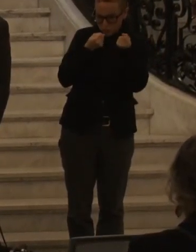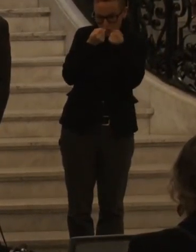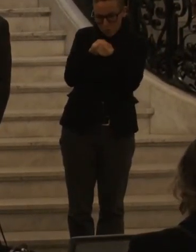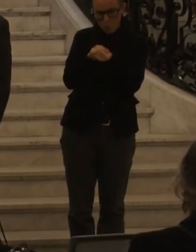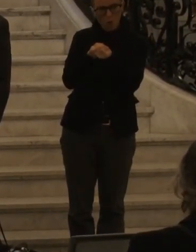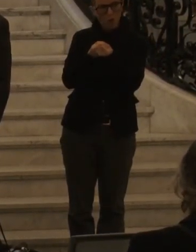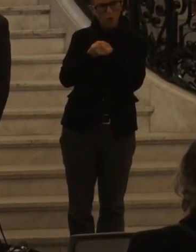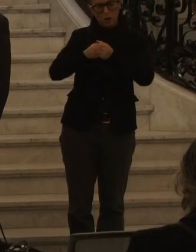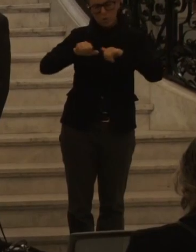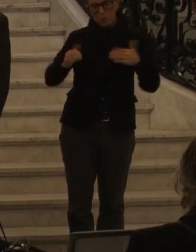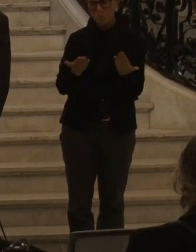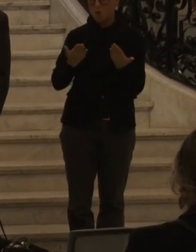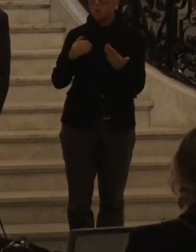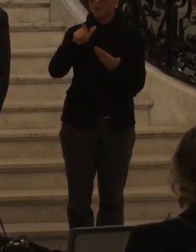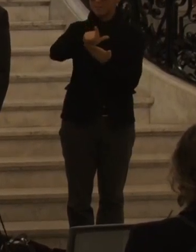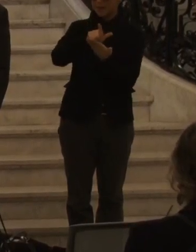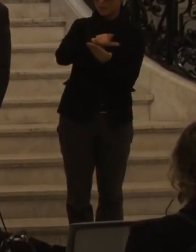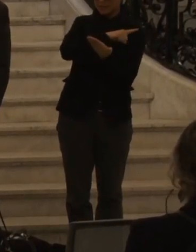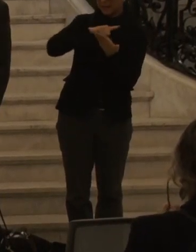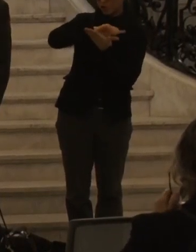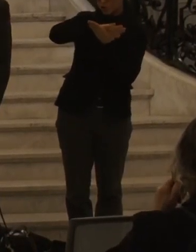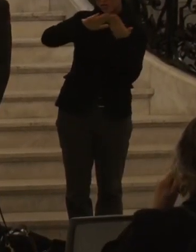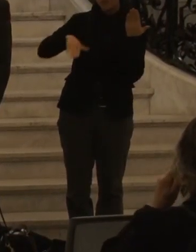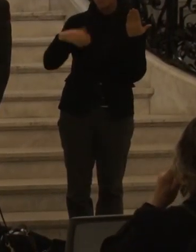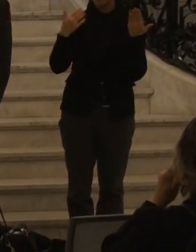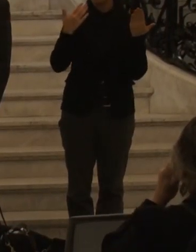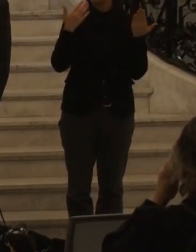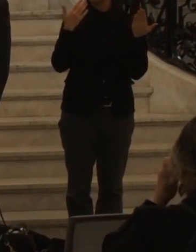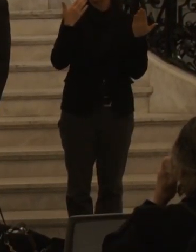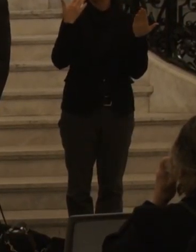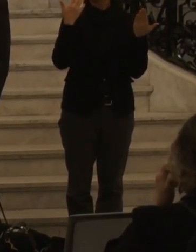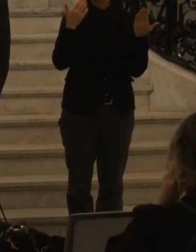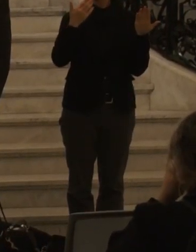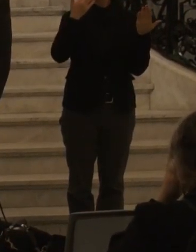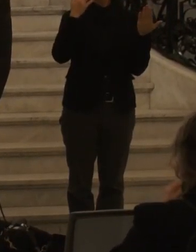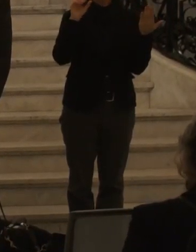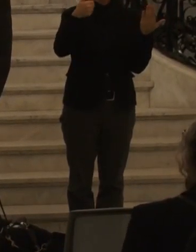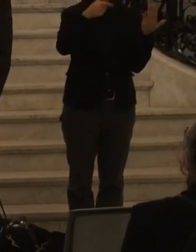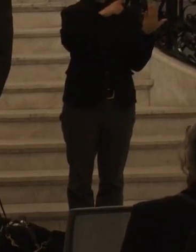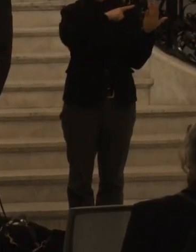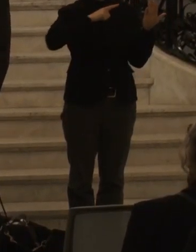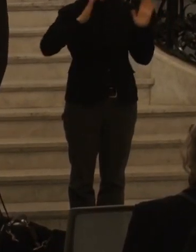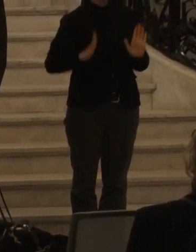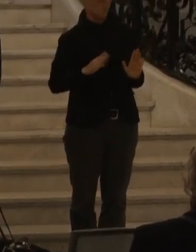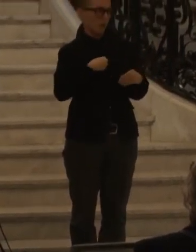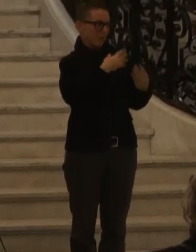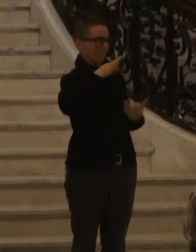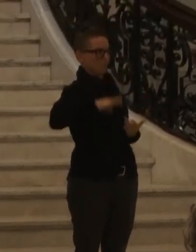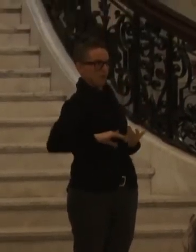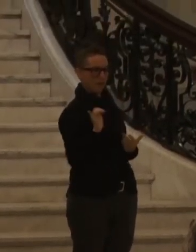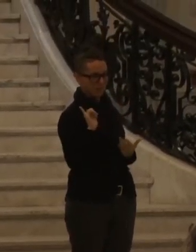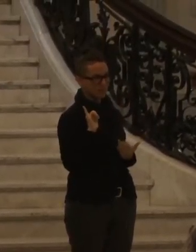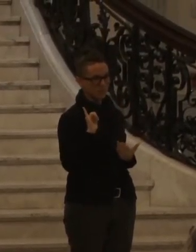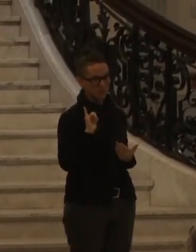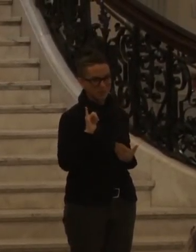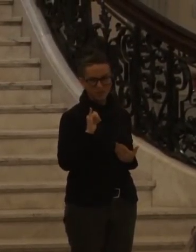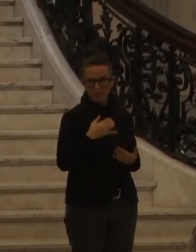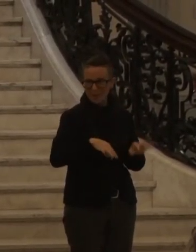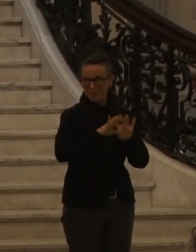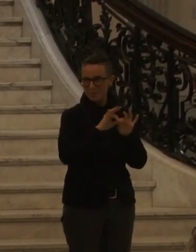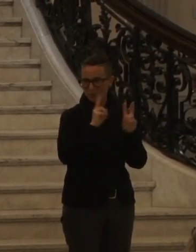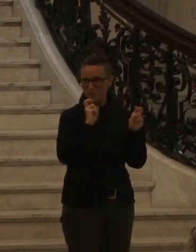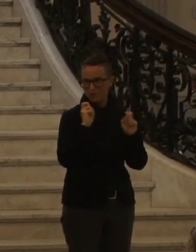supporting and promoting pieces of legislation. So I want to give many of the other legislators credit because it is an important